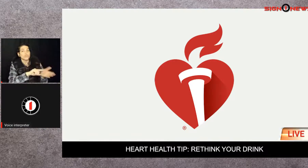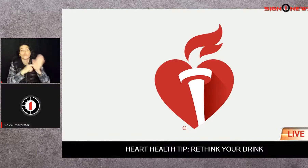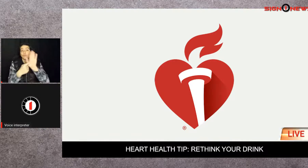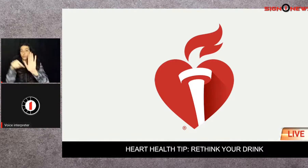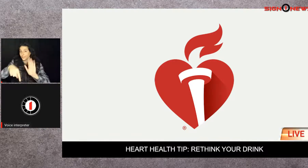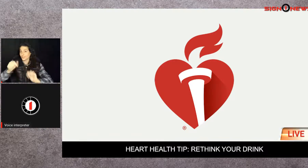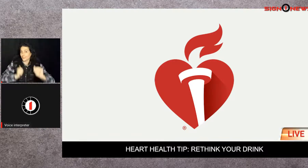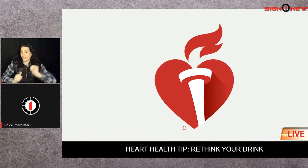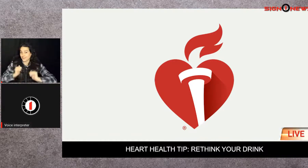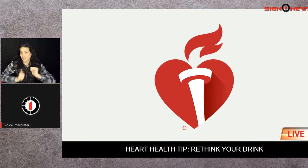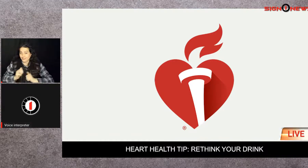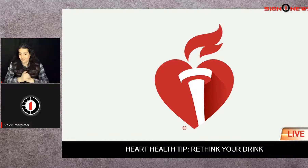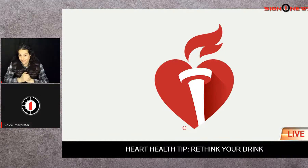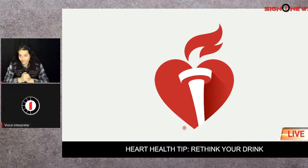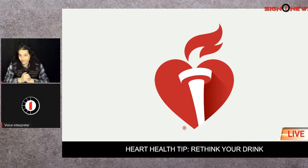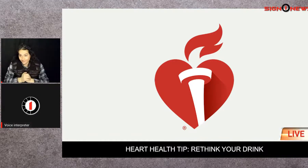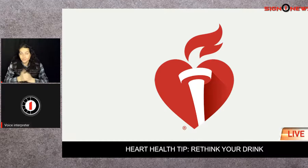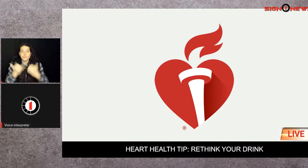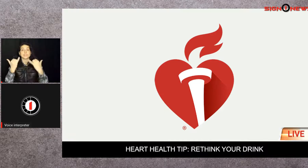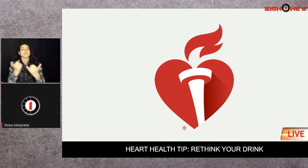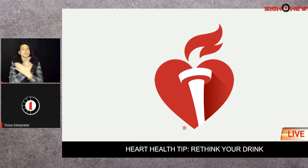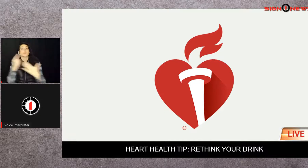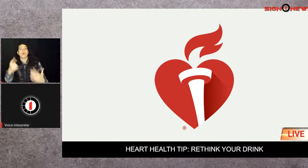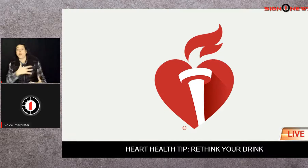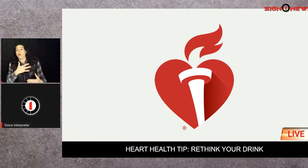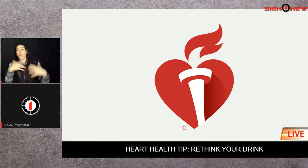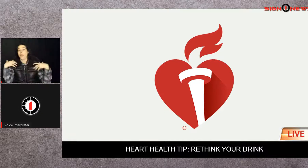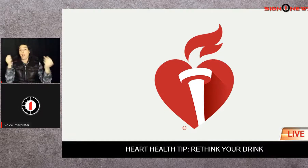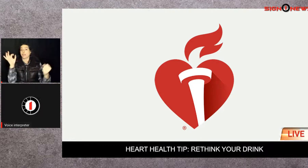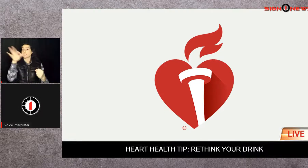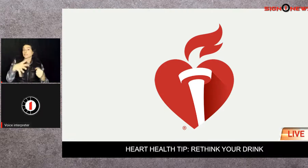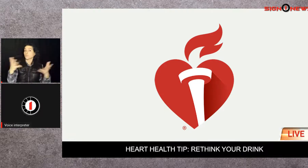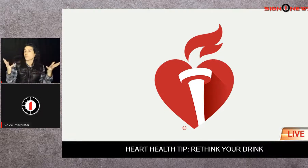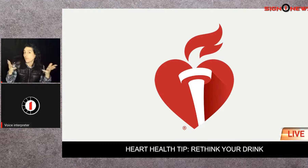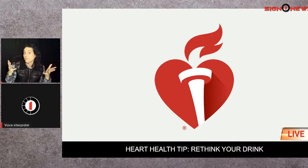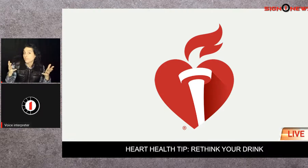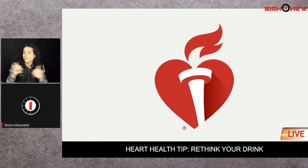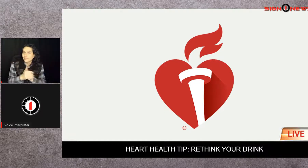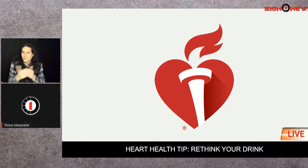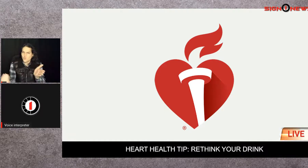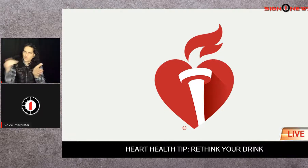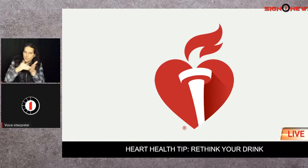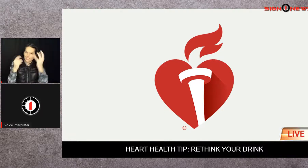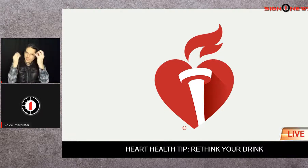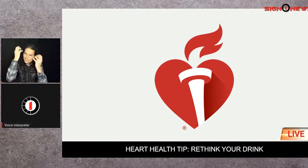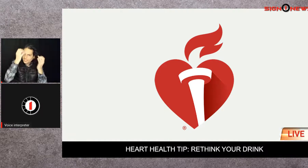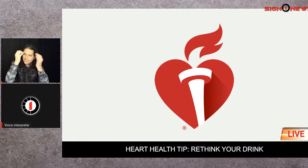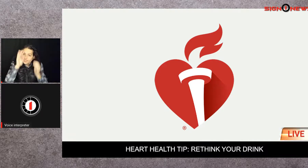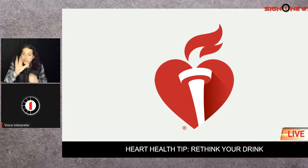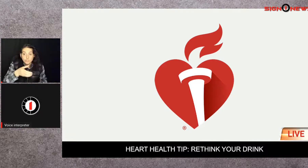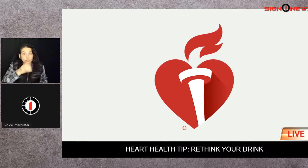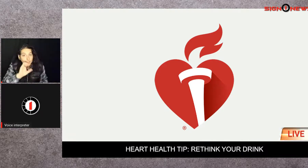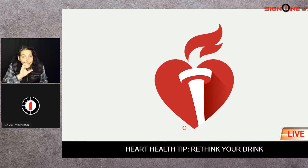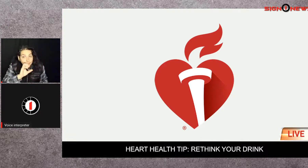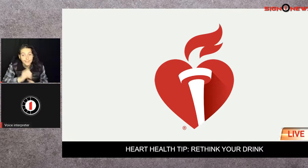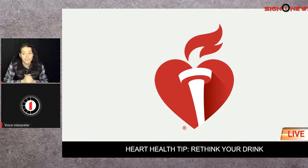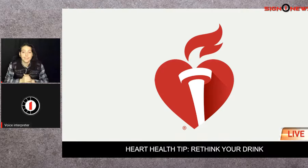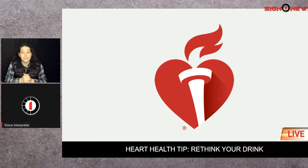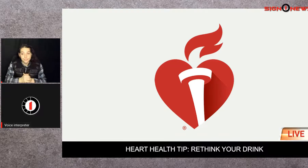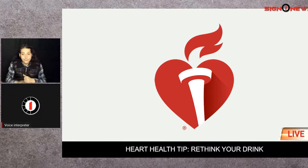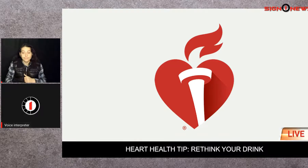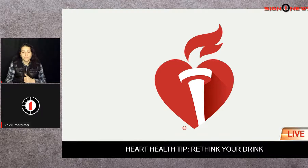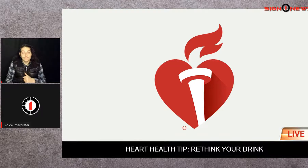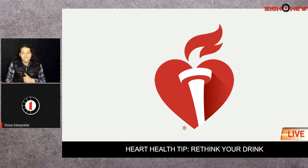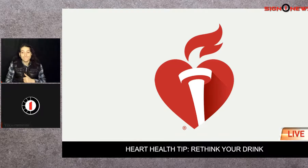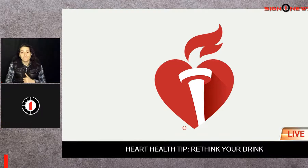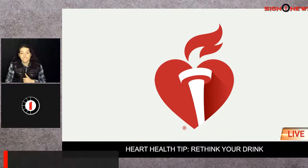health topic you'd like more information about, just let us know and we'll see if we can get it into the show. This week's heart health tip,